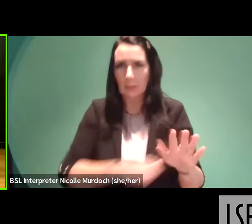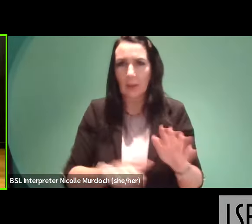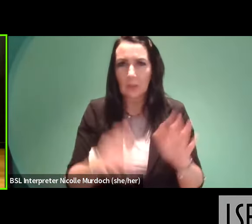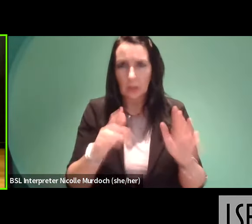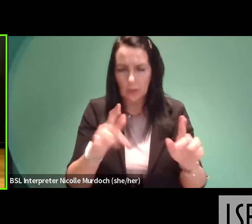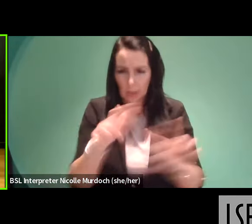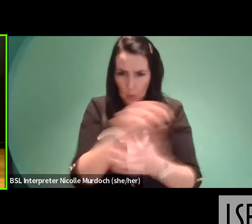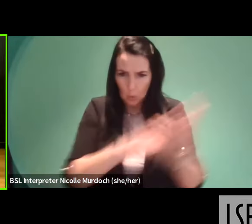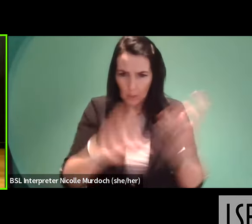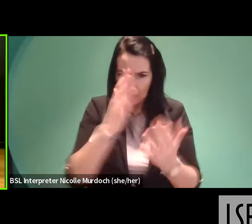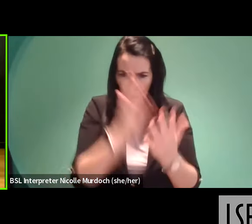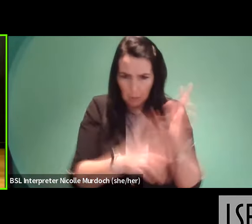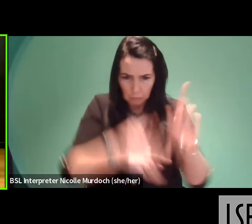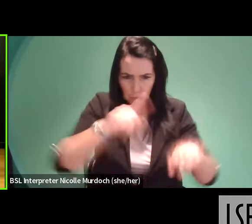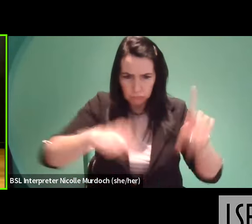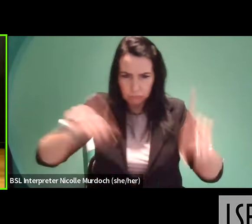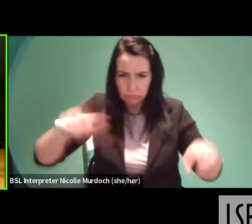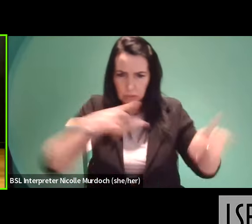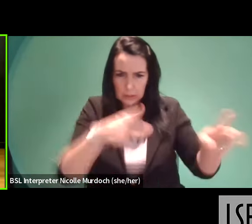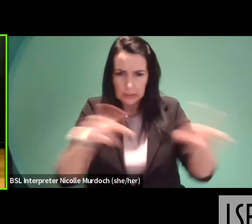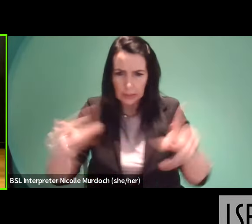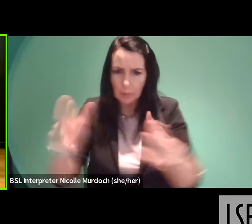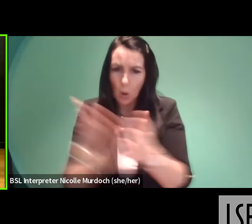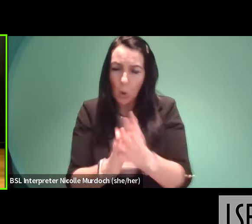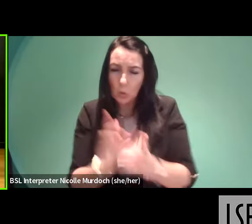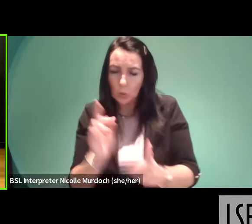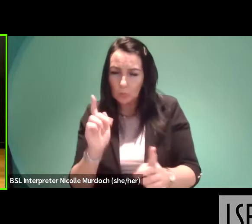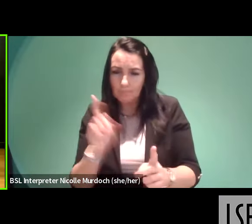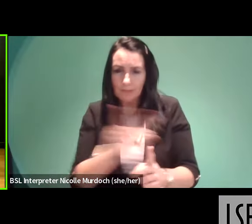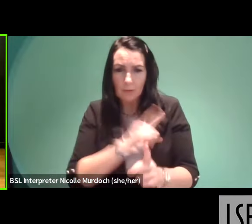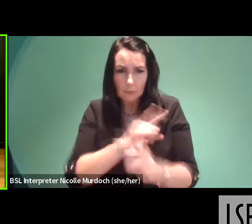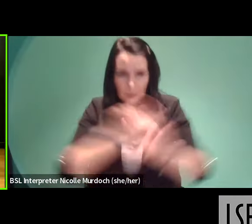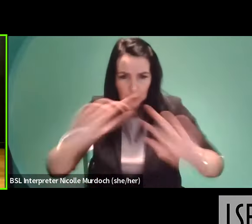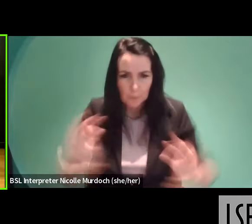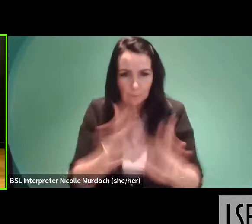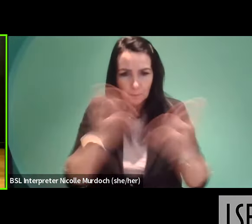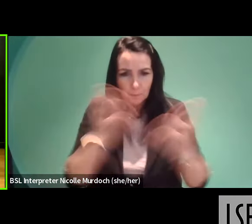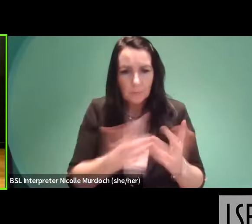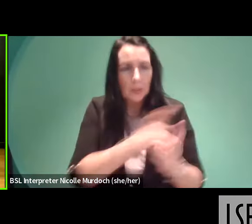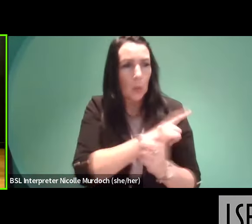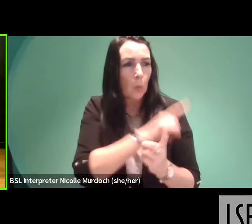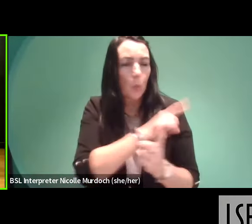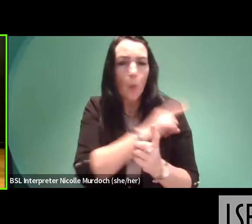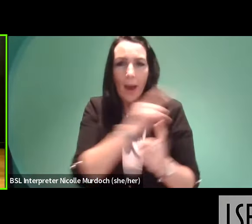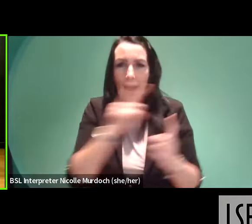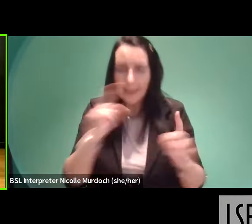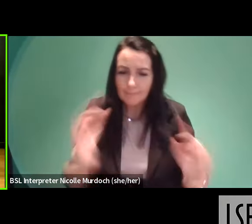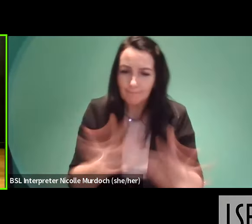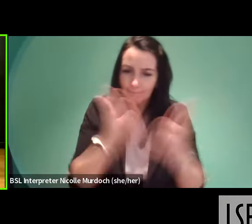complexity, but it also creates incentives that we desperately need to sort of drive the behavioural